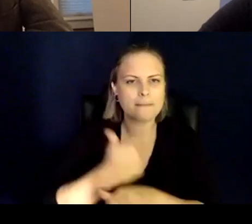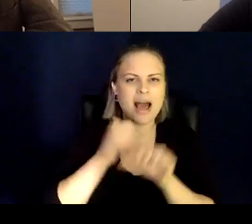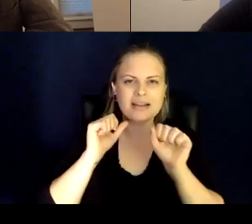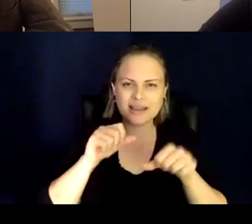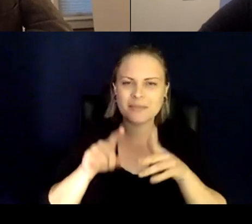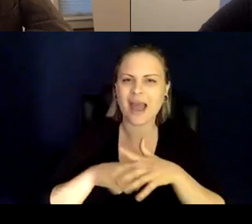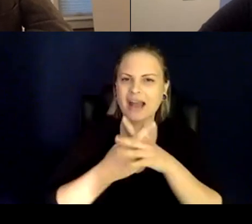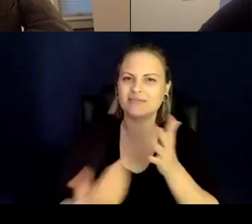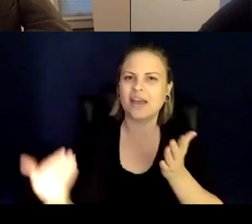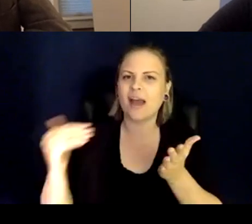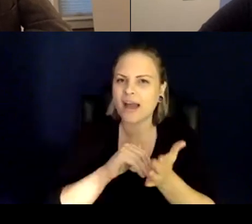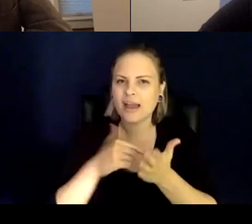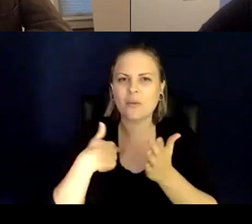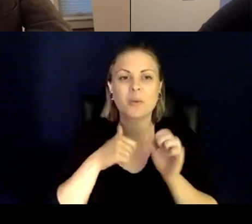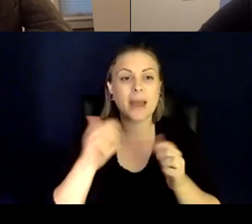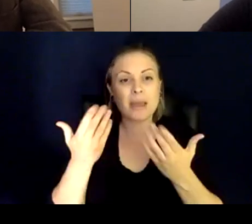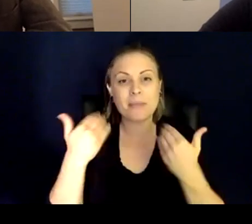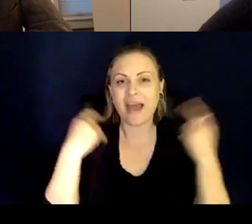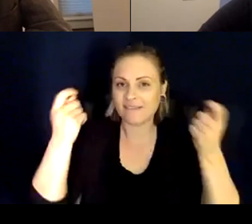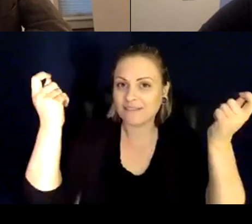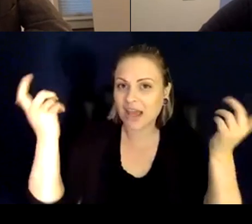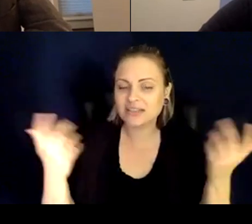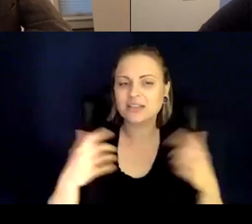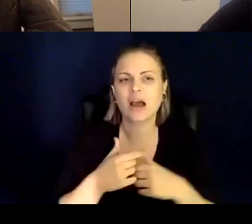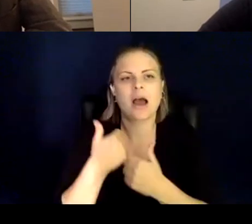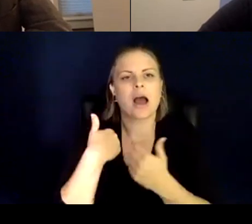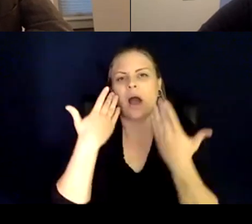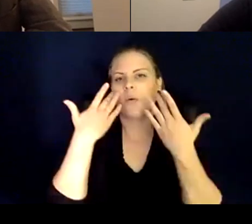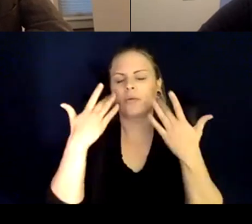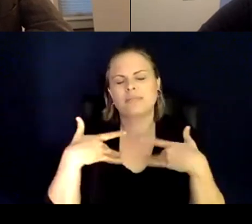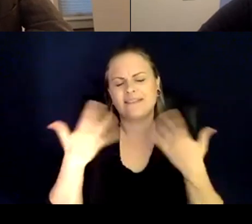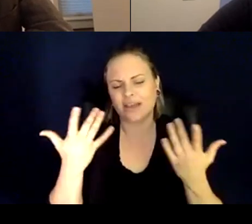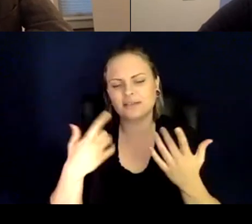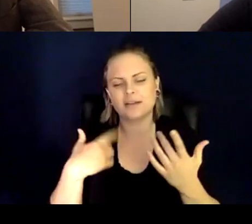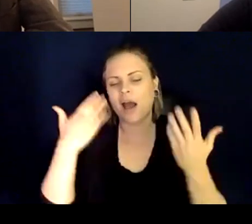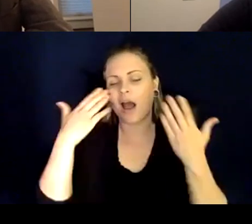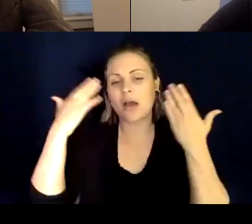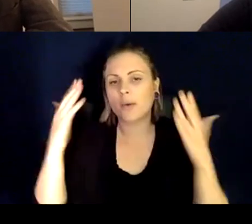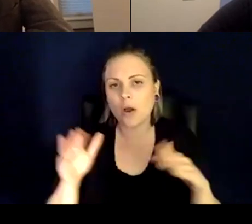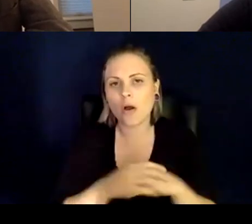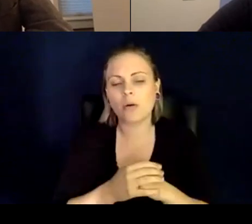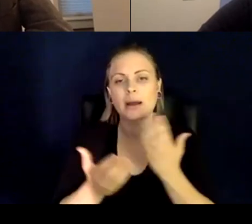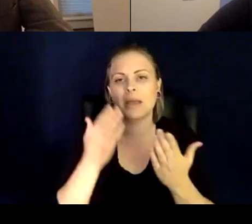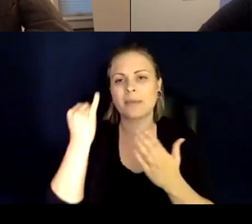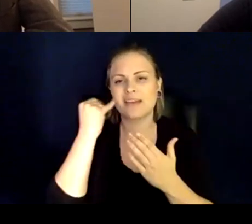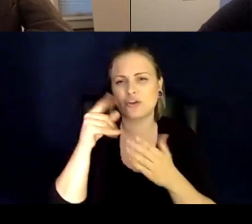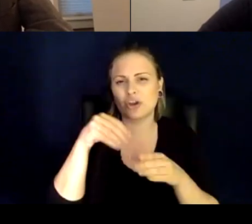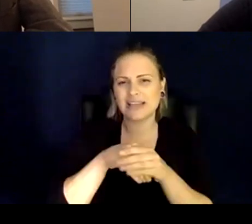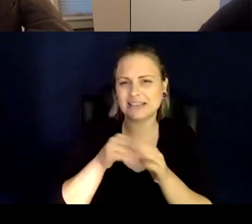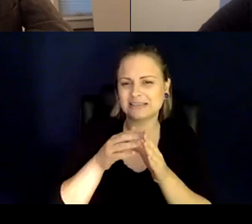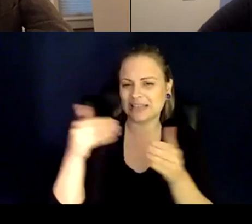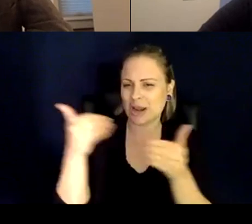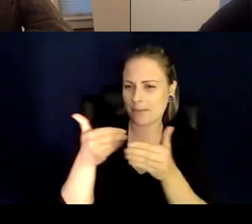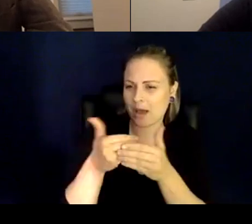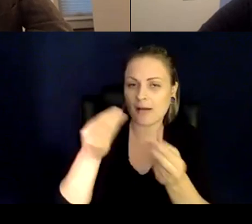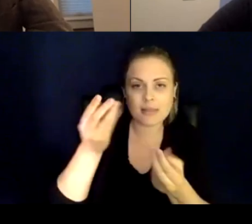can have an alumni event maybe. I don't know. I mean, if you're in the neighborhood, let